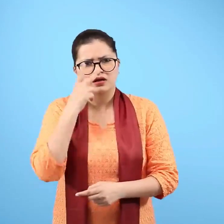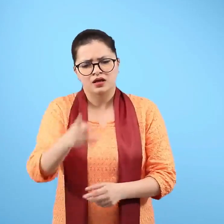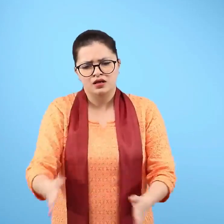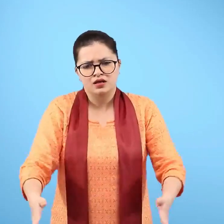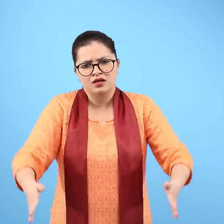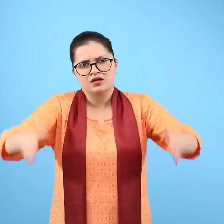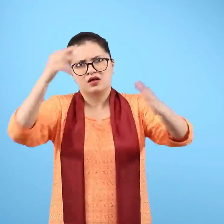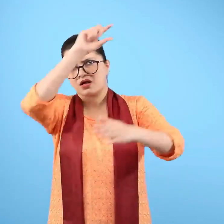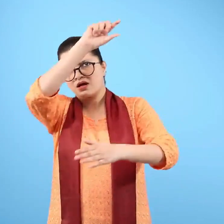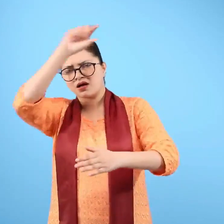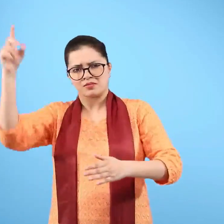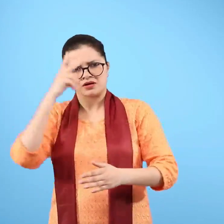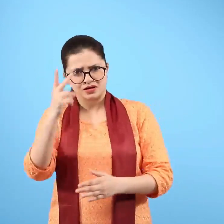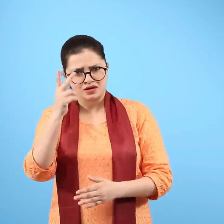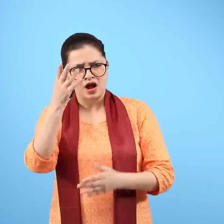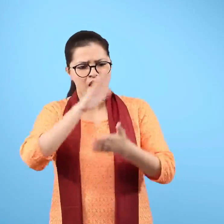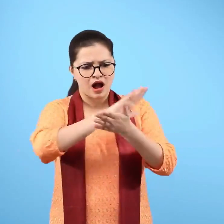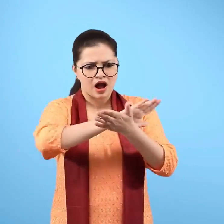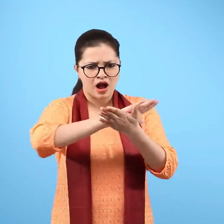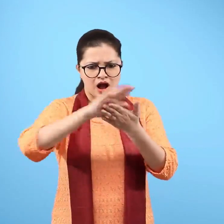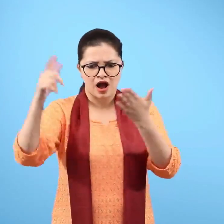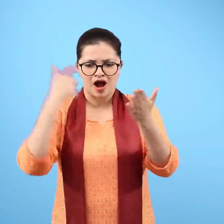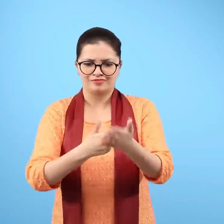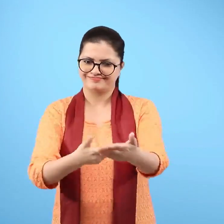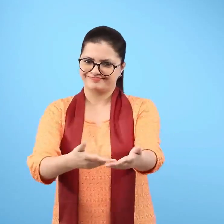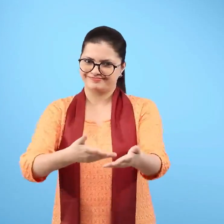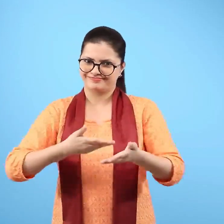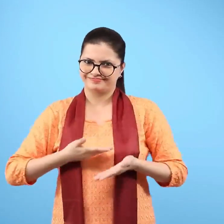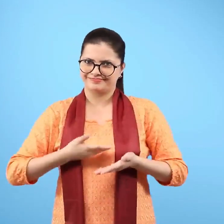I saw a big board saying, welcome to Haryana.